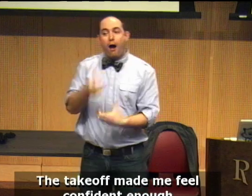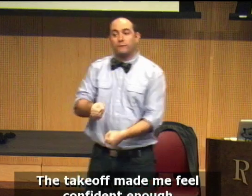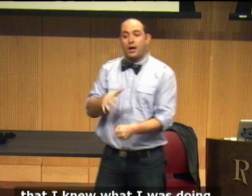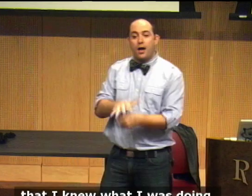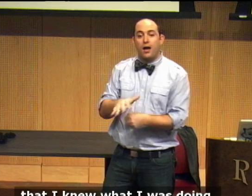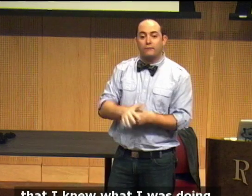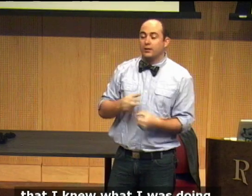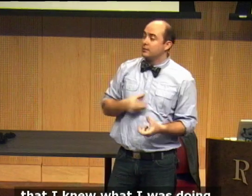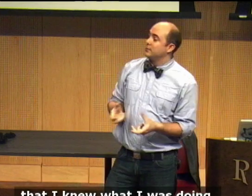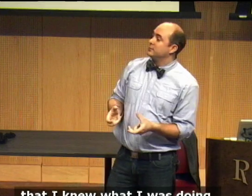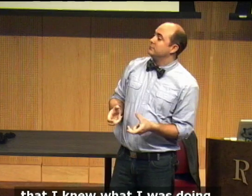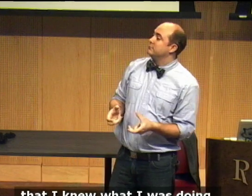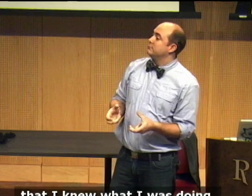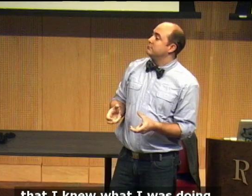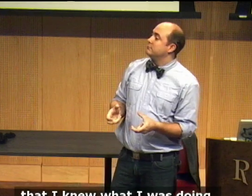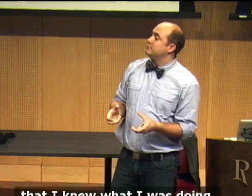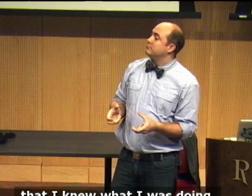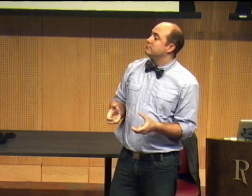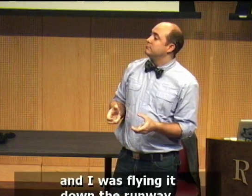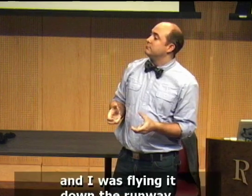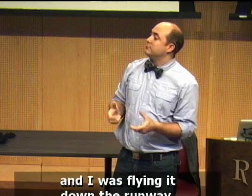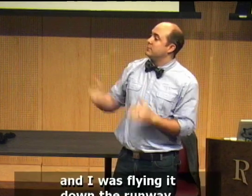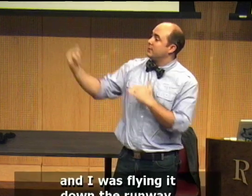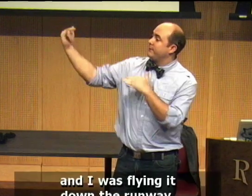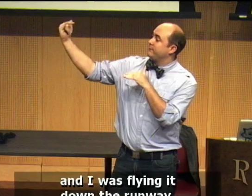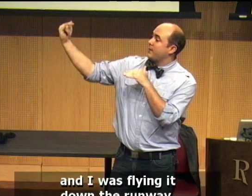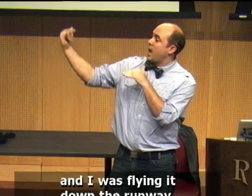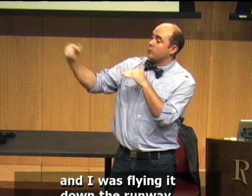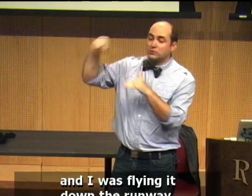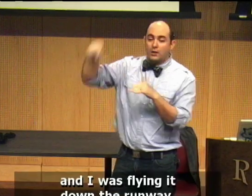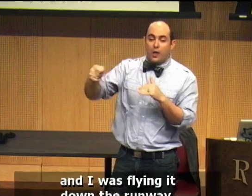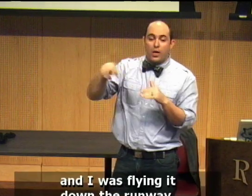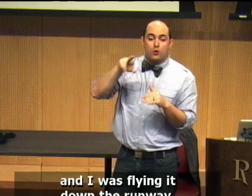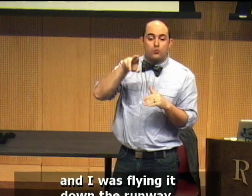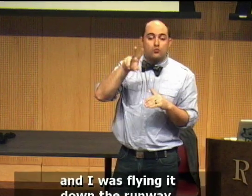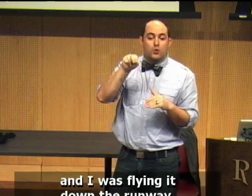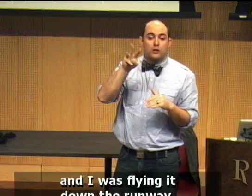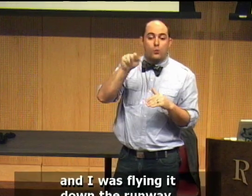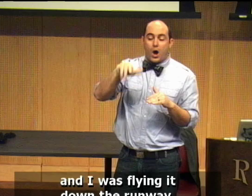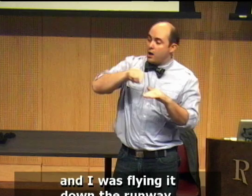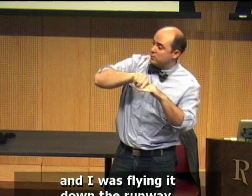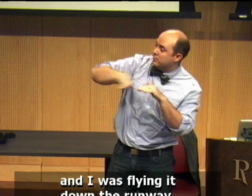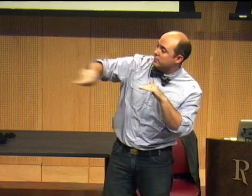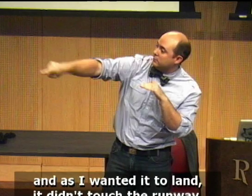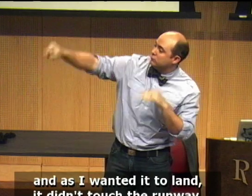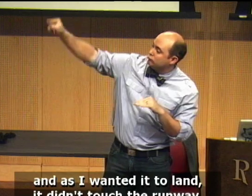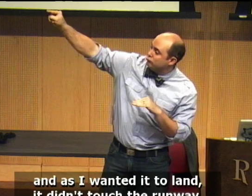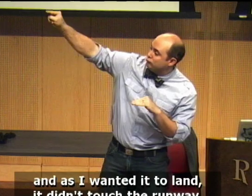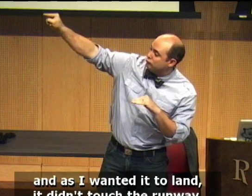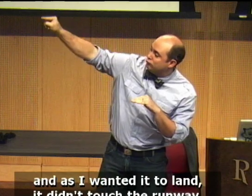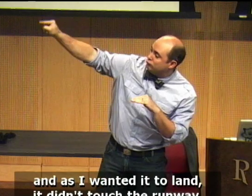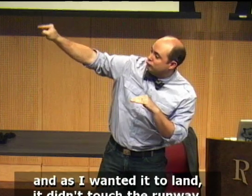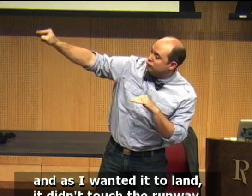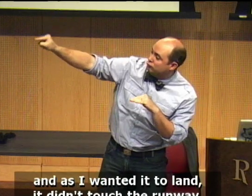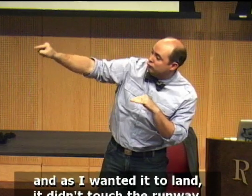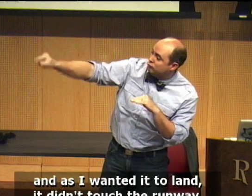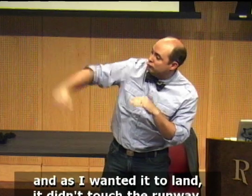I knew what I was doing, and I was flying it down the runway. And as I wanted it to